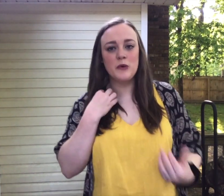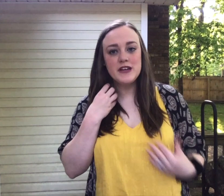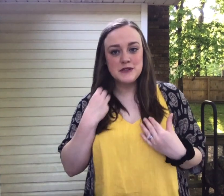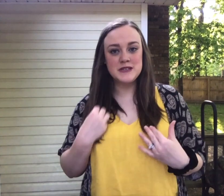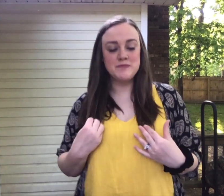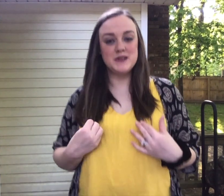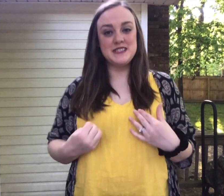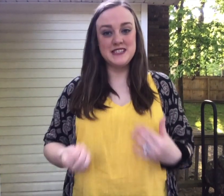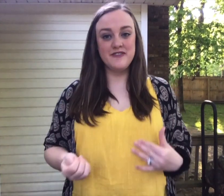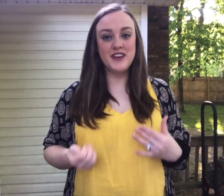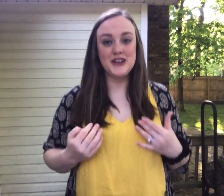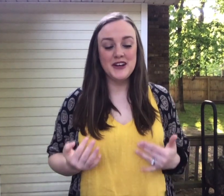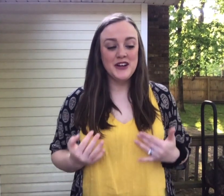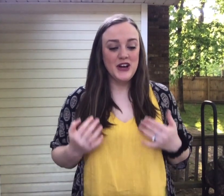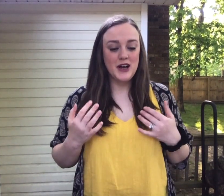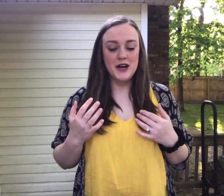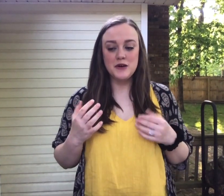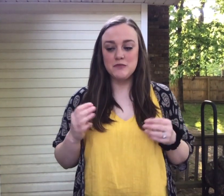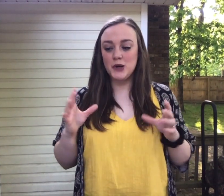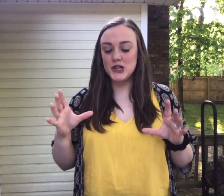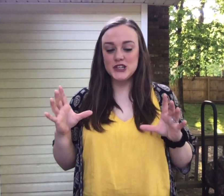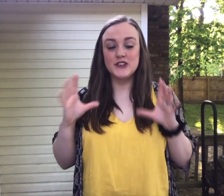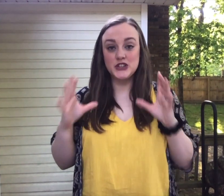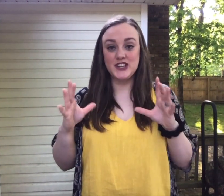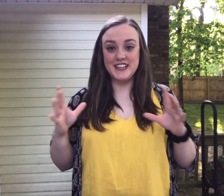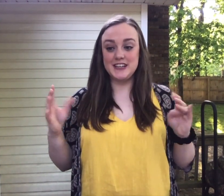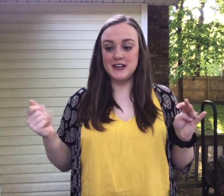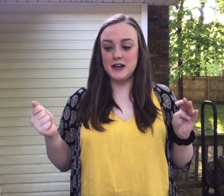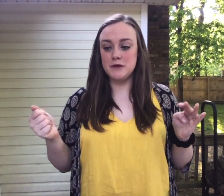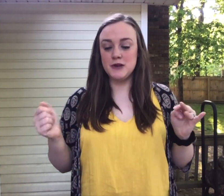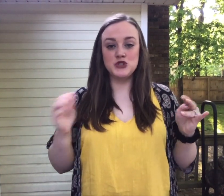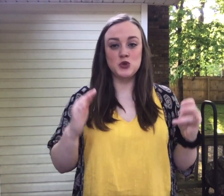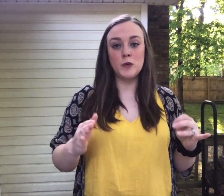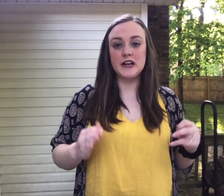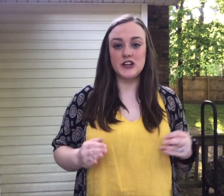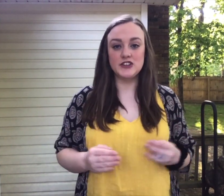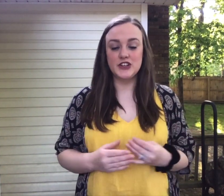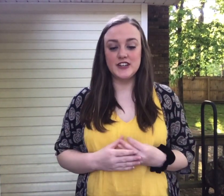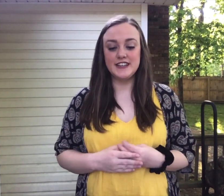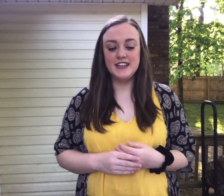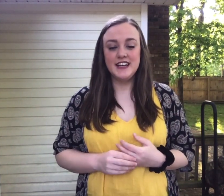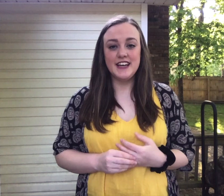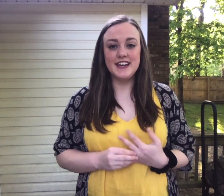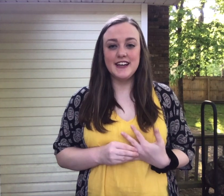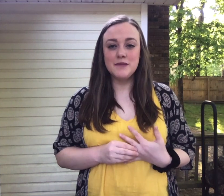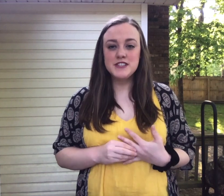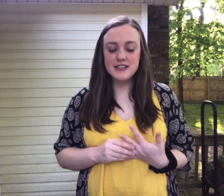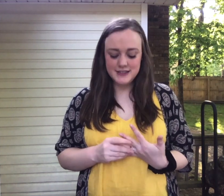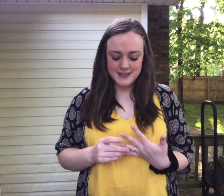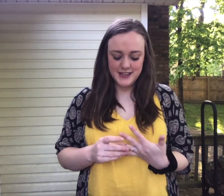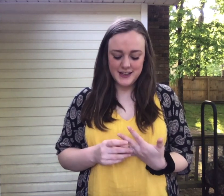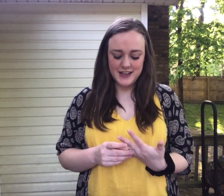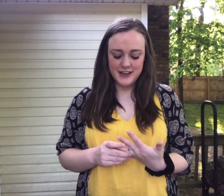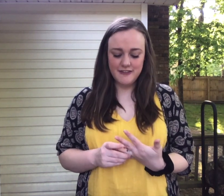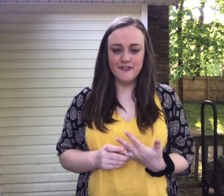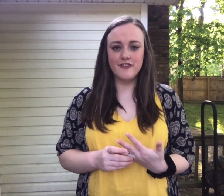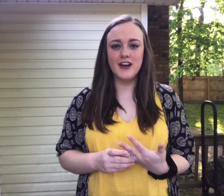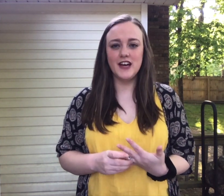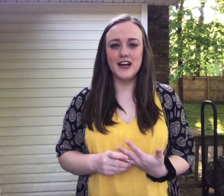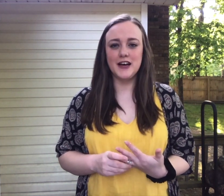to a specific part on the grid, a square on the grid. And I'm just going to see if how